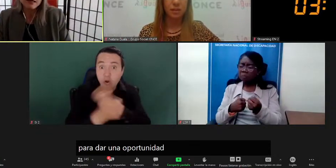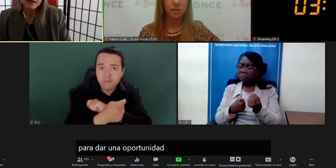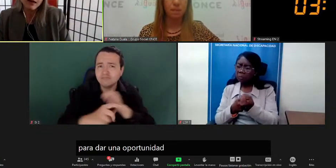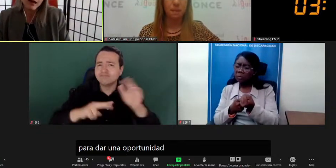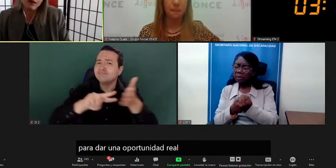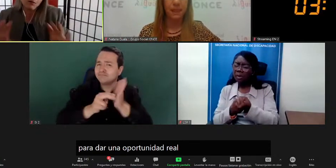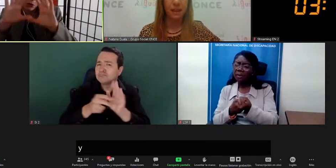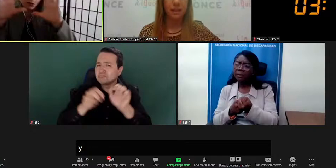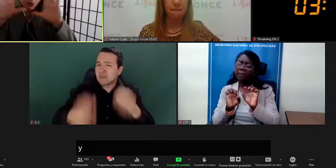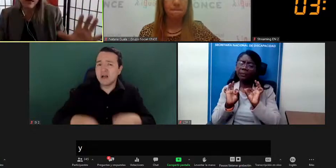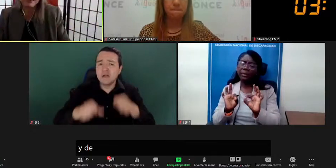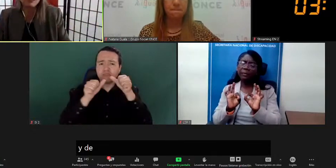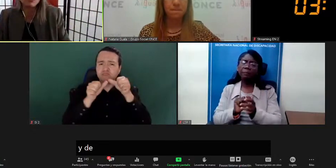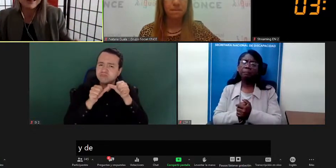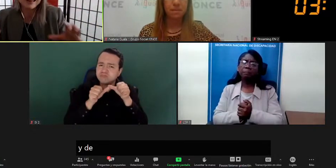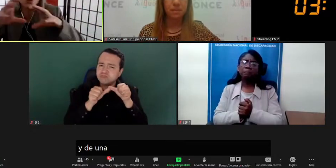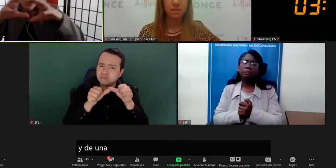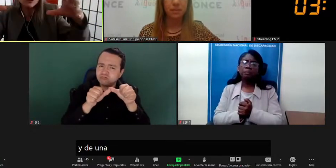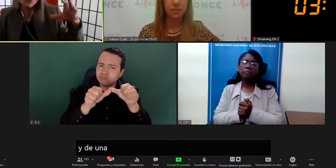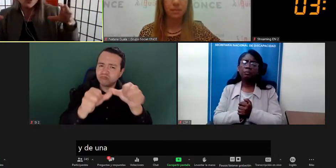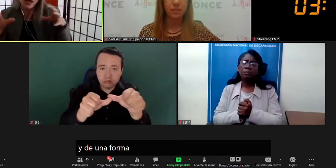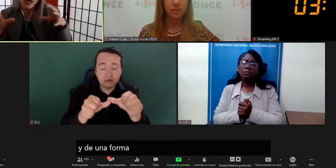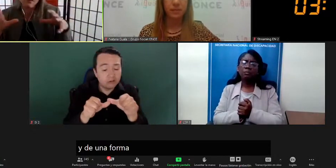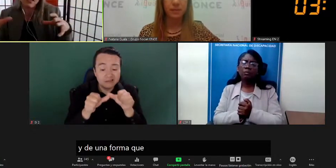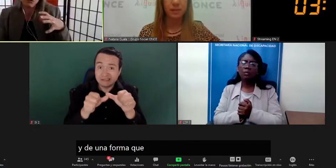sustainable and